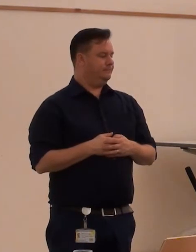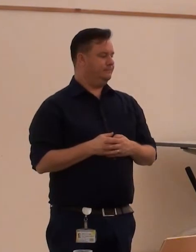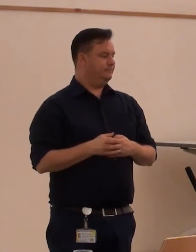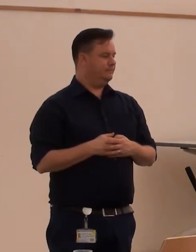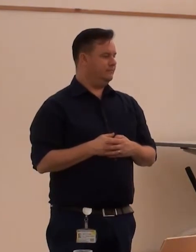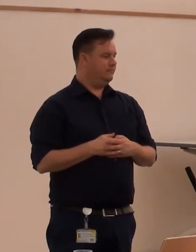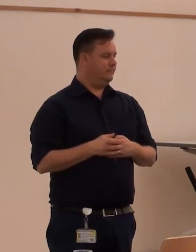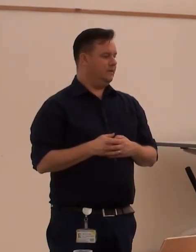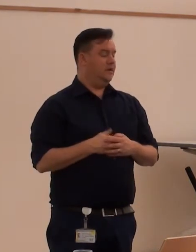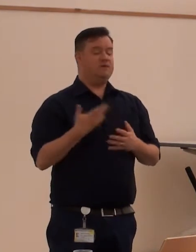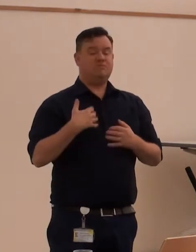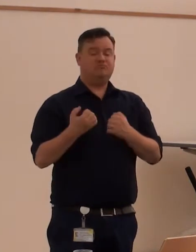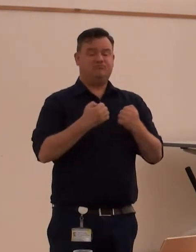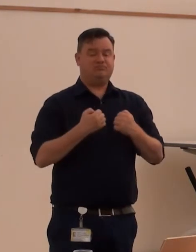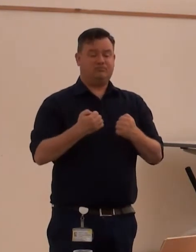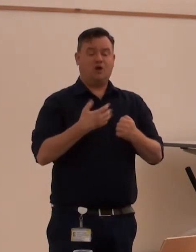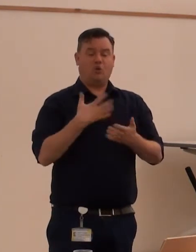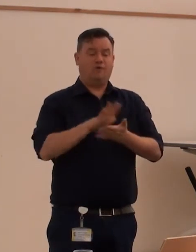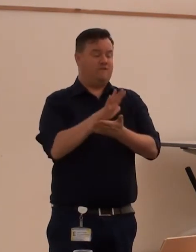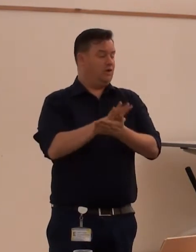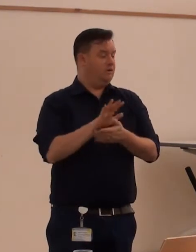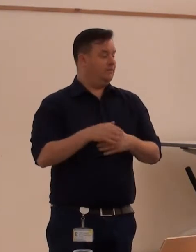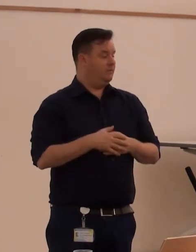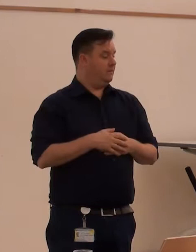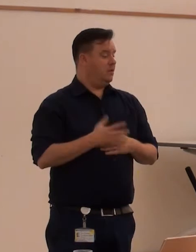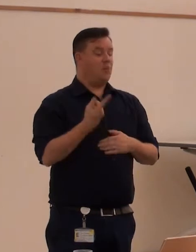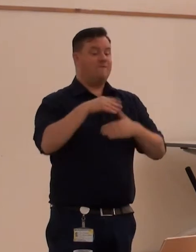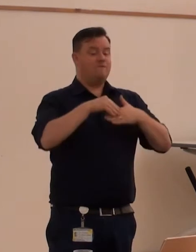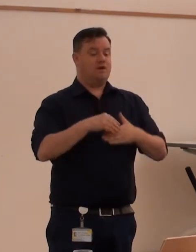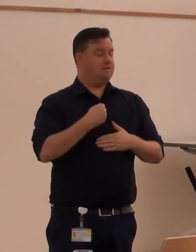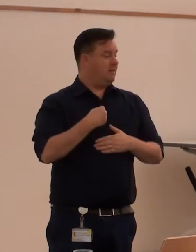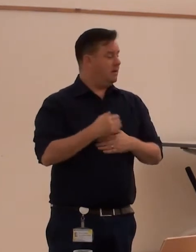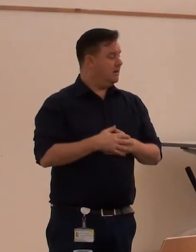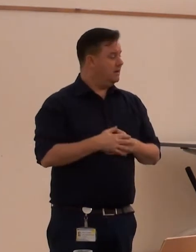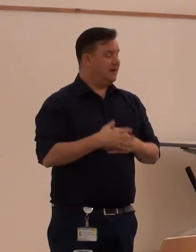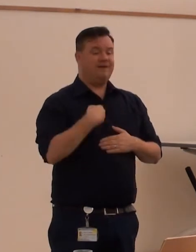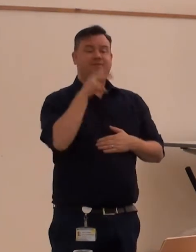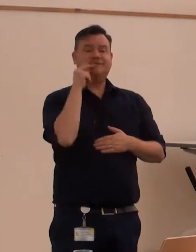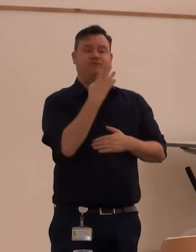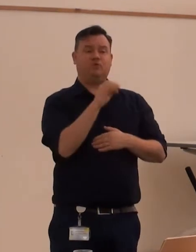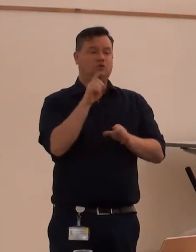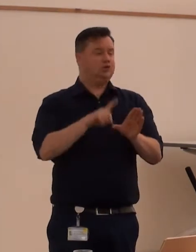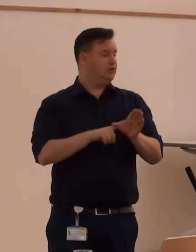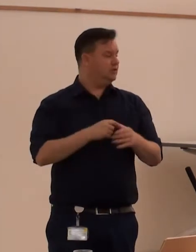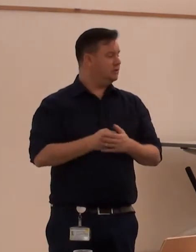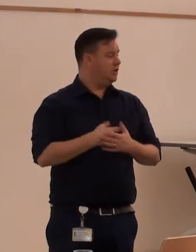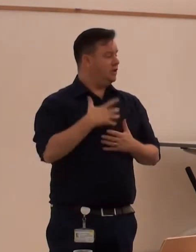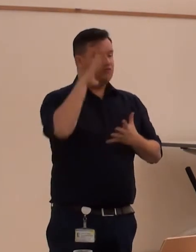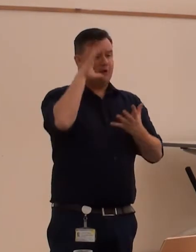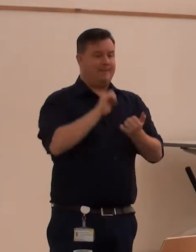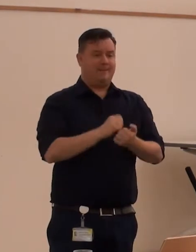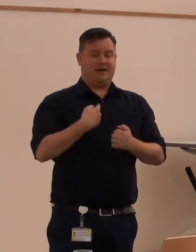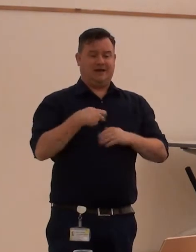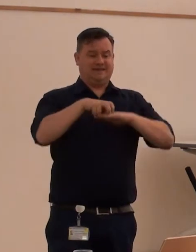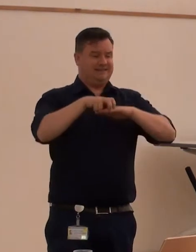So I did ride around, it was quite a lot of fun. A friend of mine, who I haven't seen for 40 years, said, do you remember I used to sit